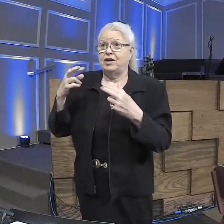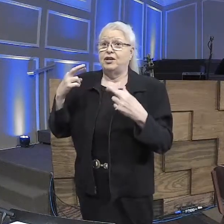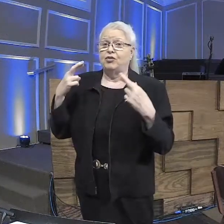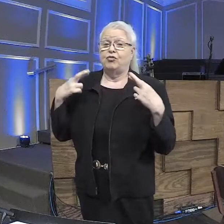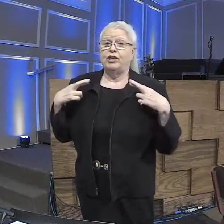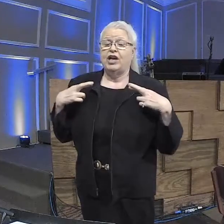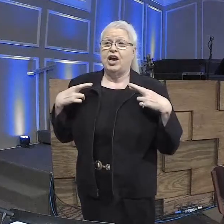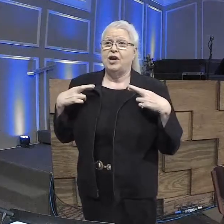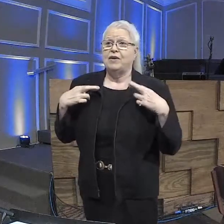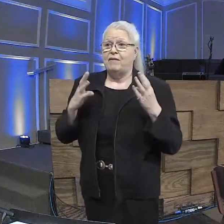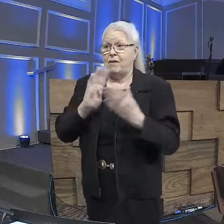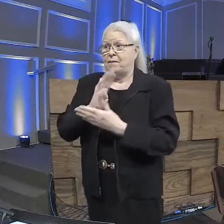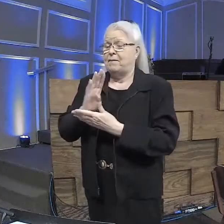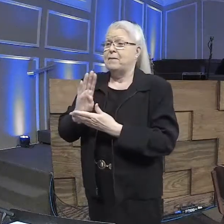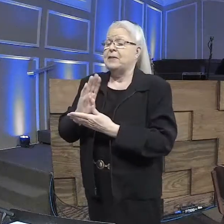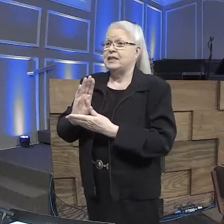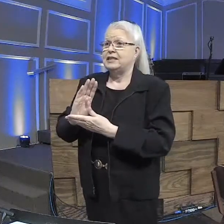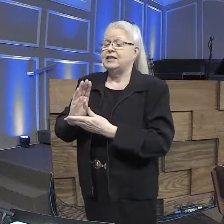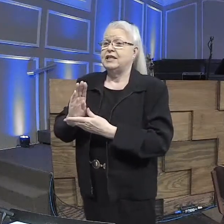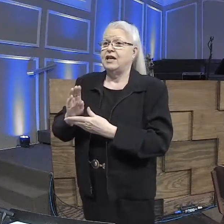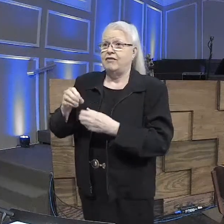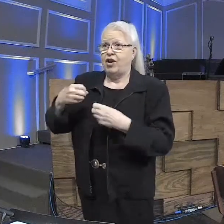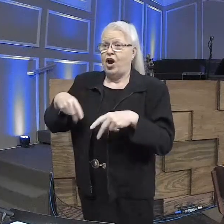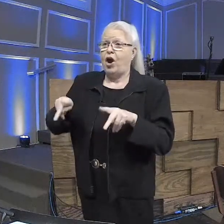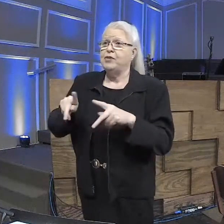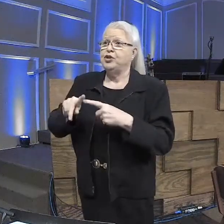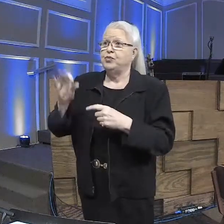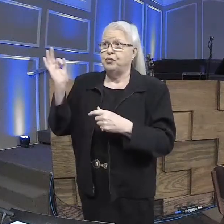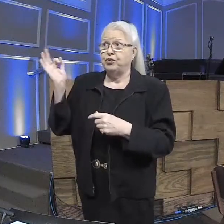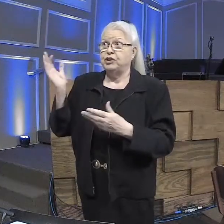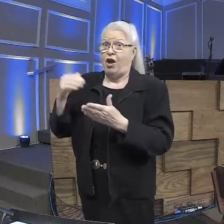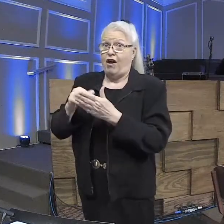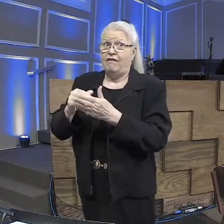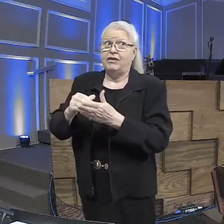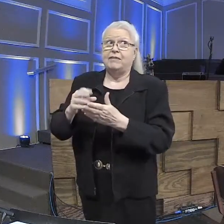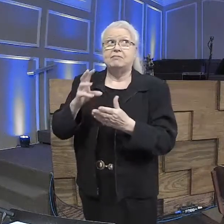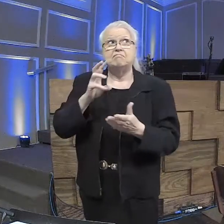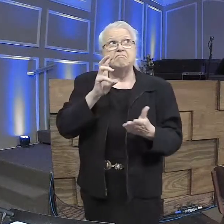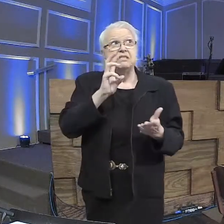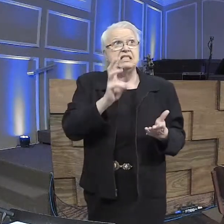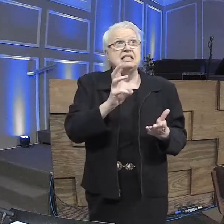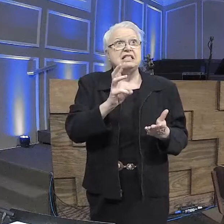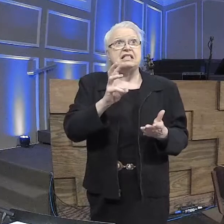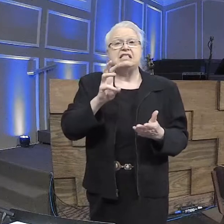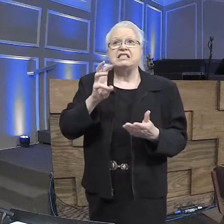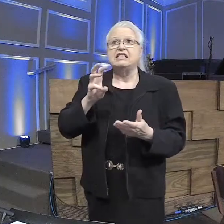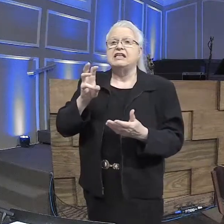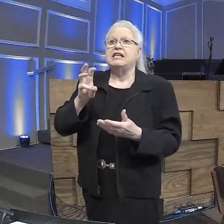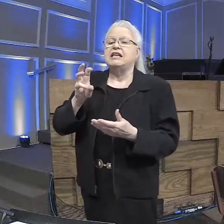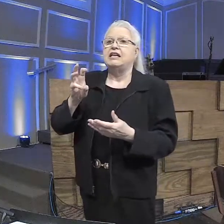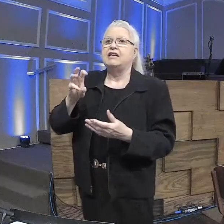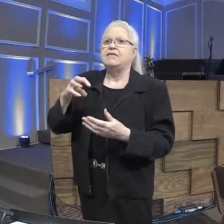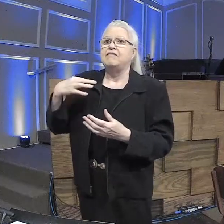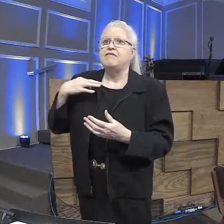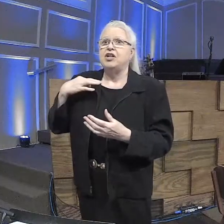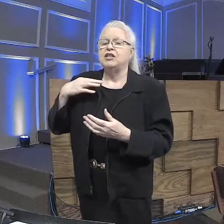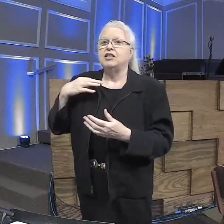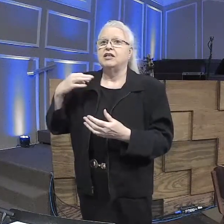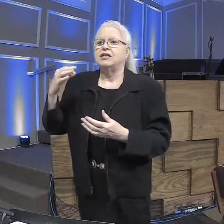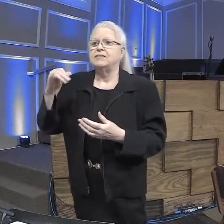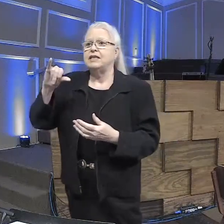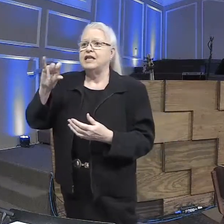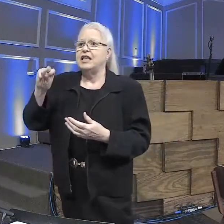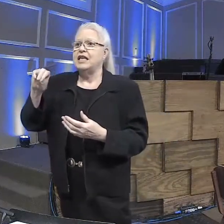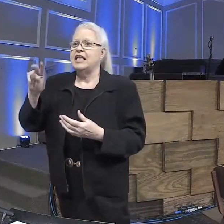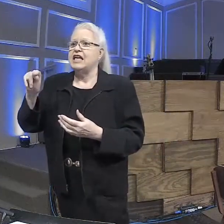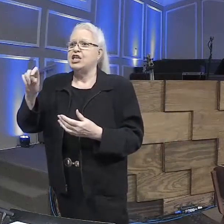I have opportunity to preach often. I actually have done about six different interims in four different states, and so I've kind